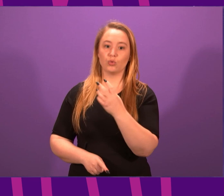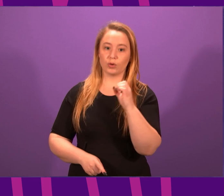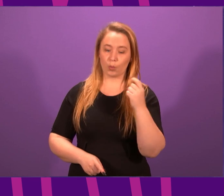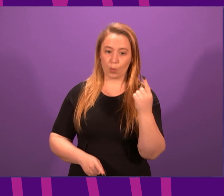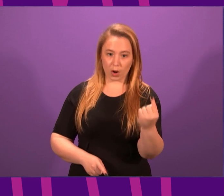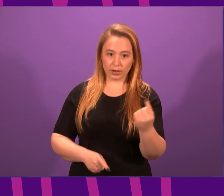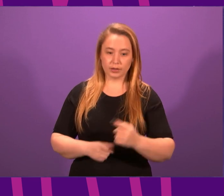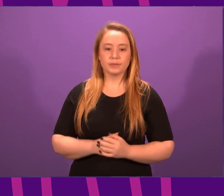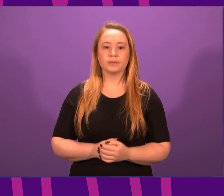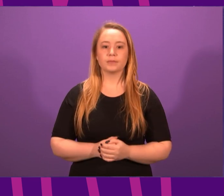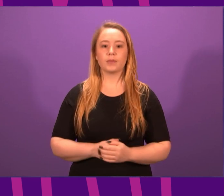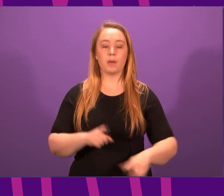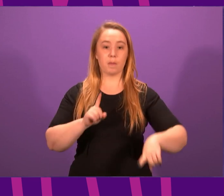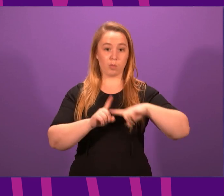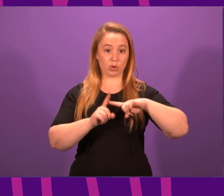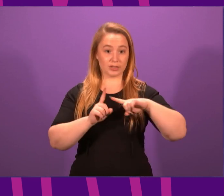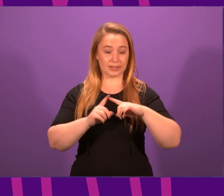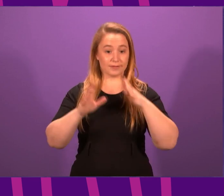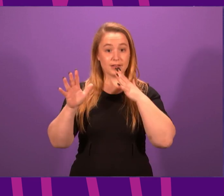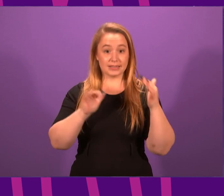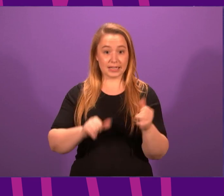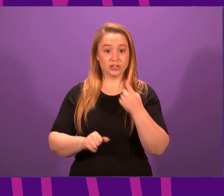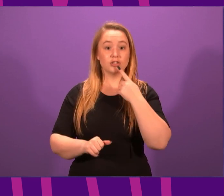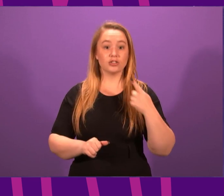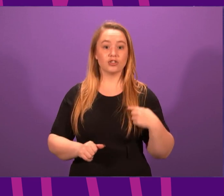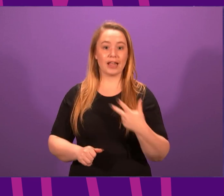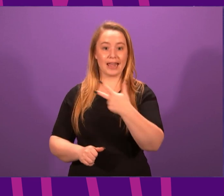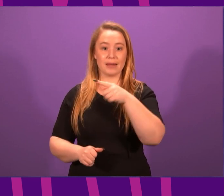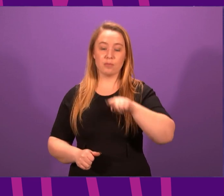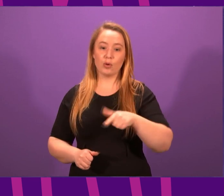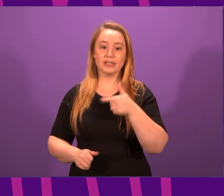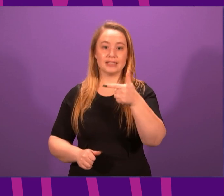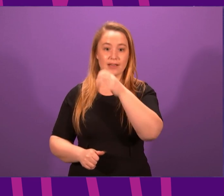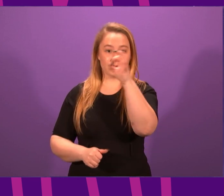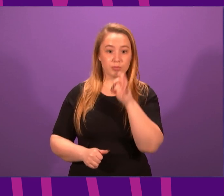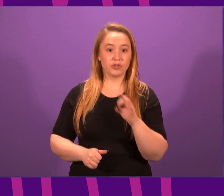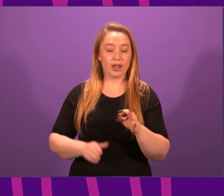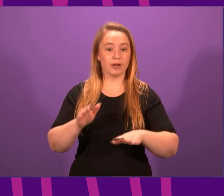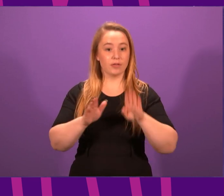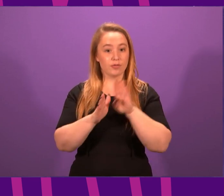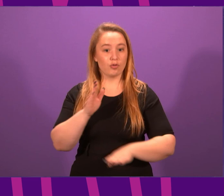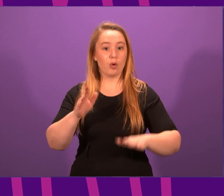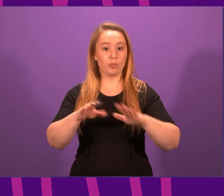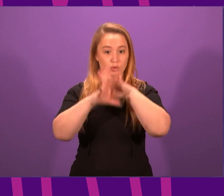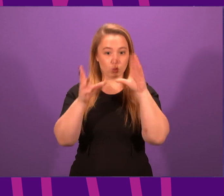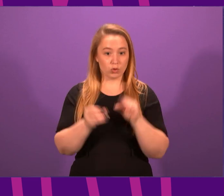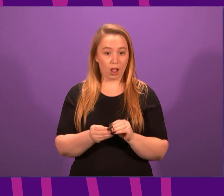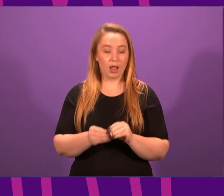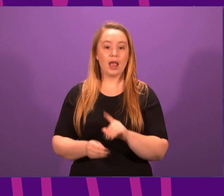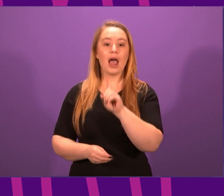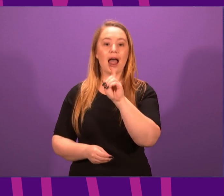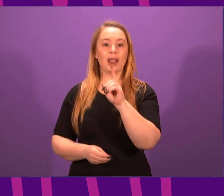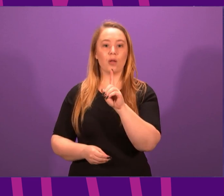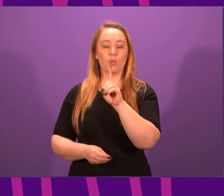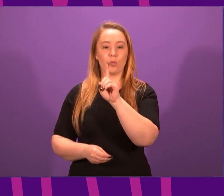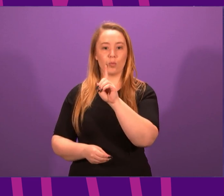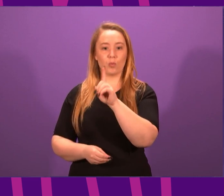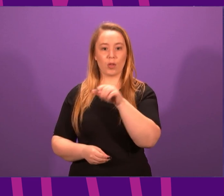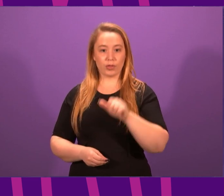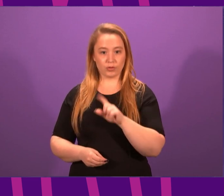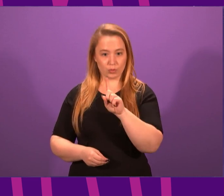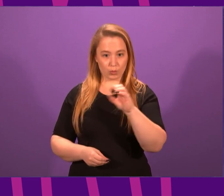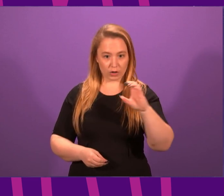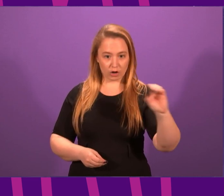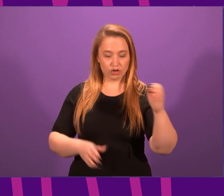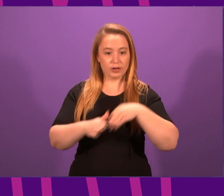59,201. The number of positive tests reported yesterday was 8.7% of the total. 1,100 people are currently in